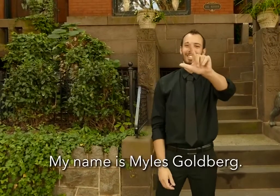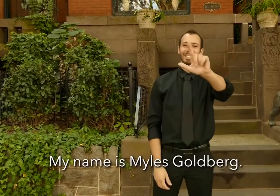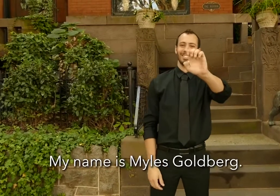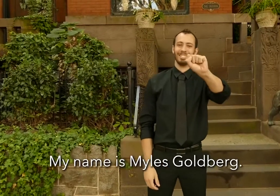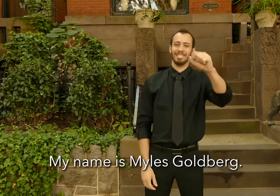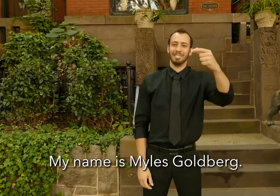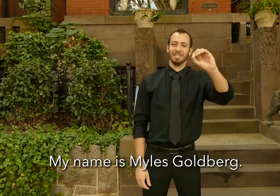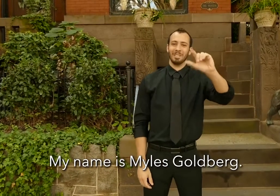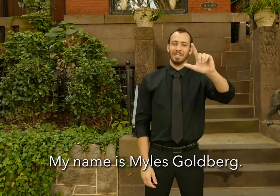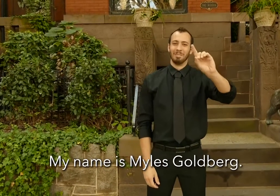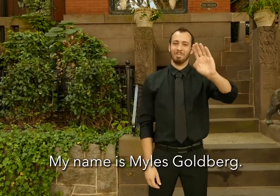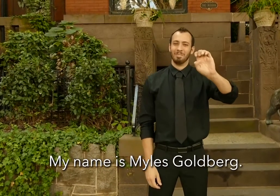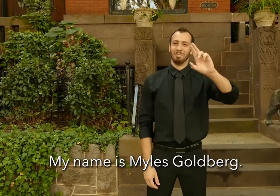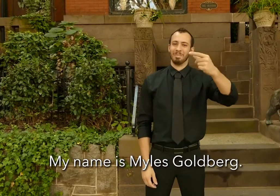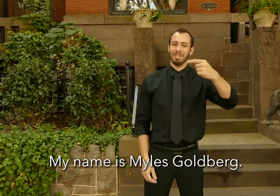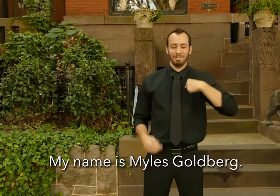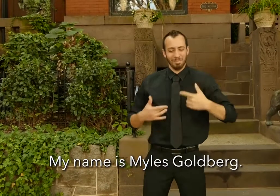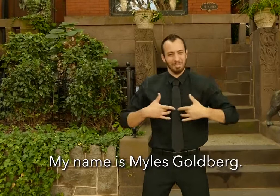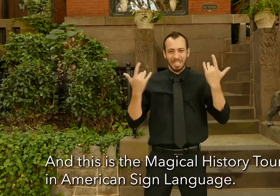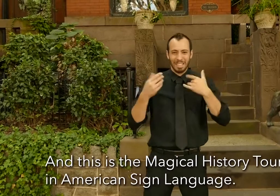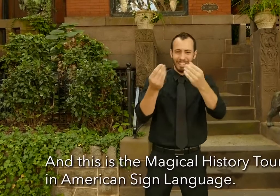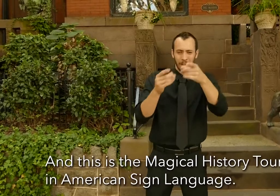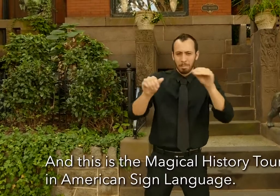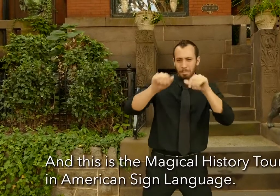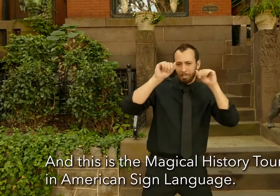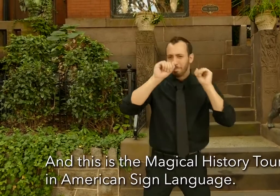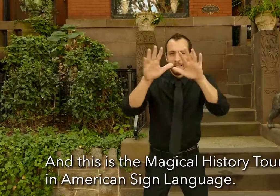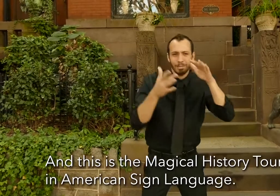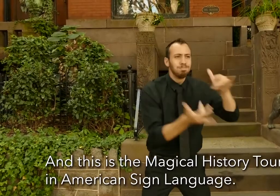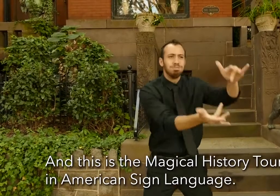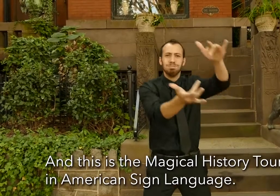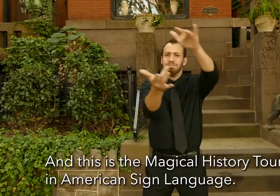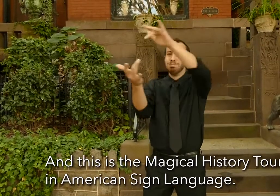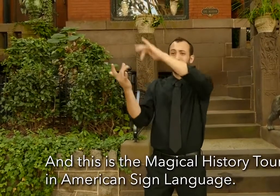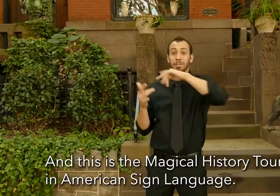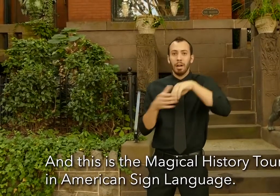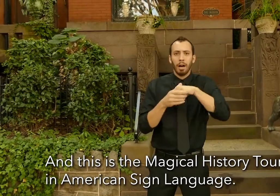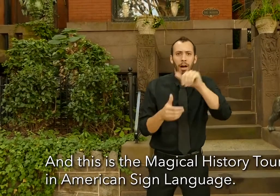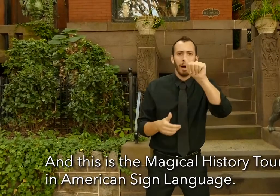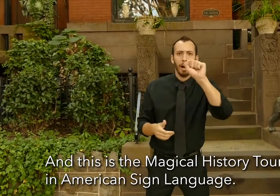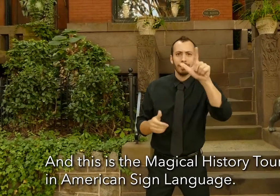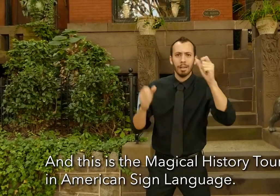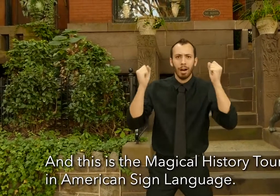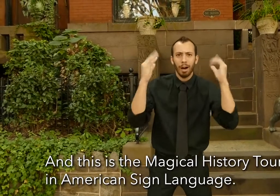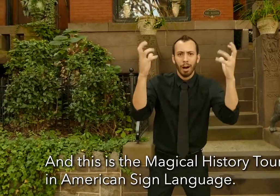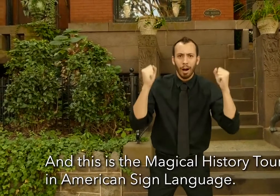My name is Myles Goldberg and this is a magical history tour in American Sign Language.